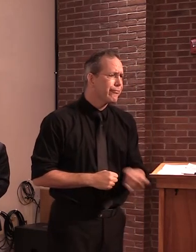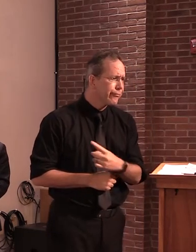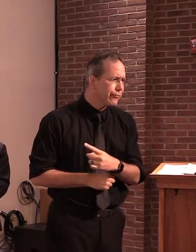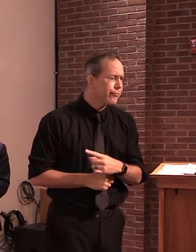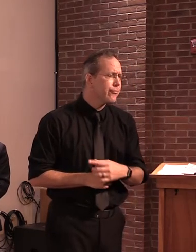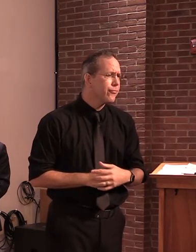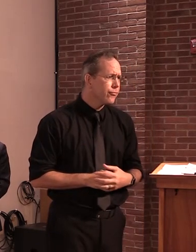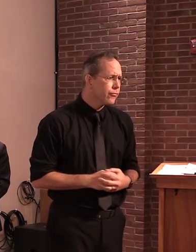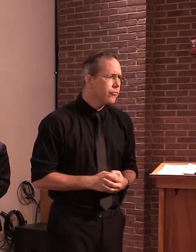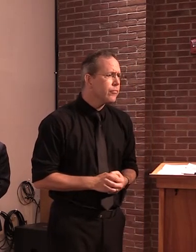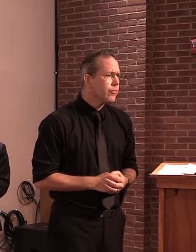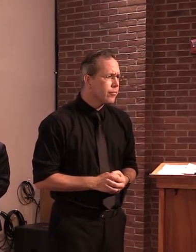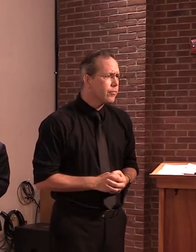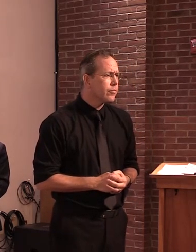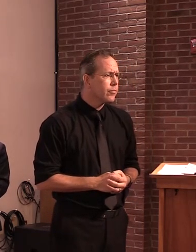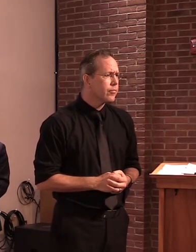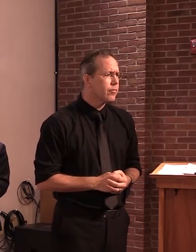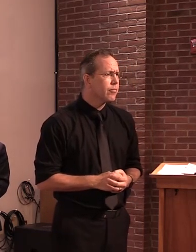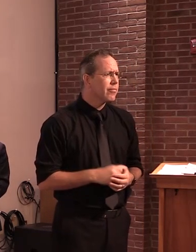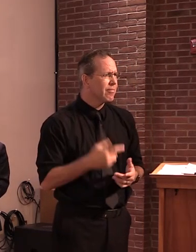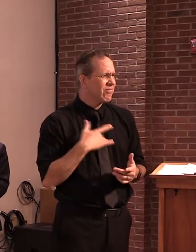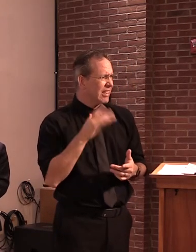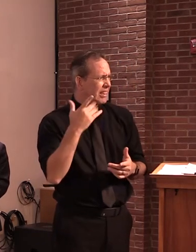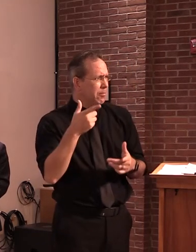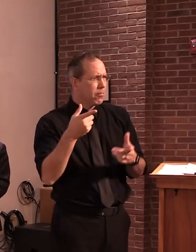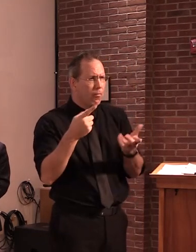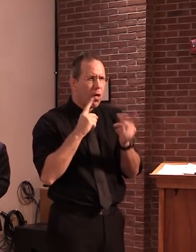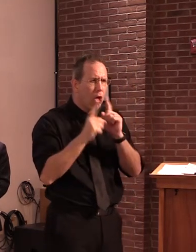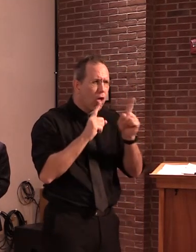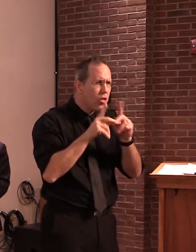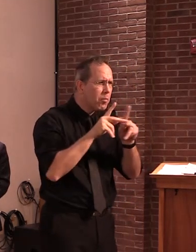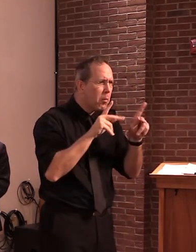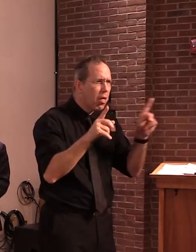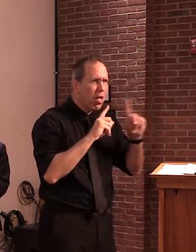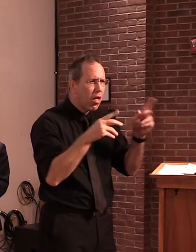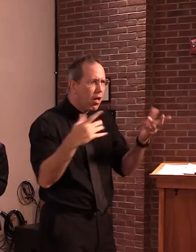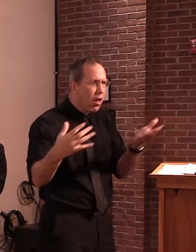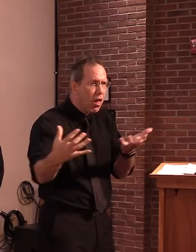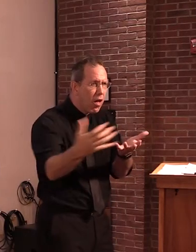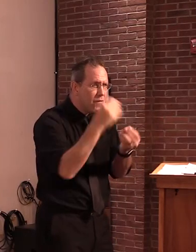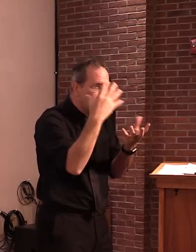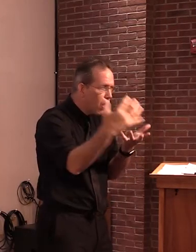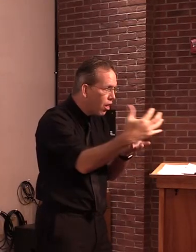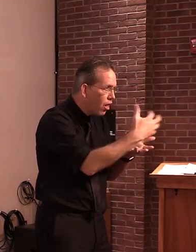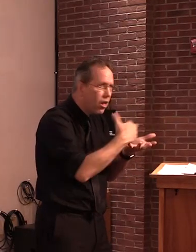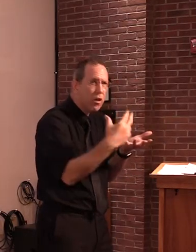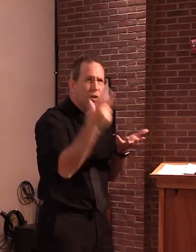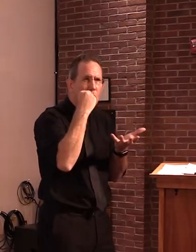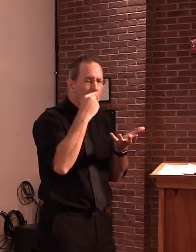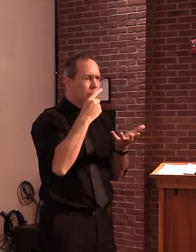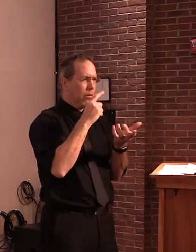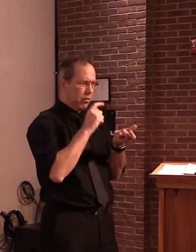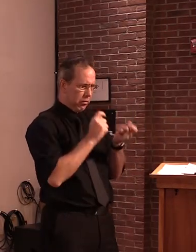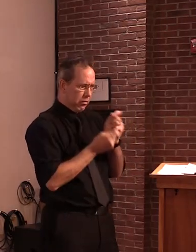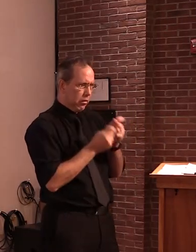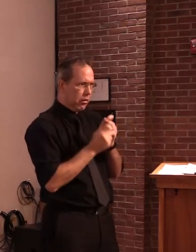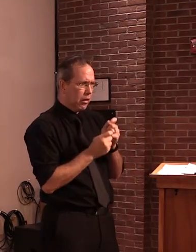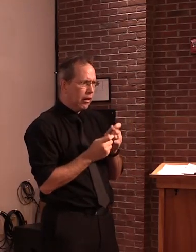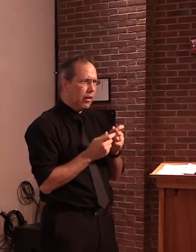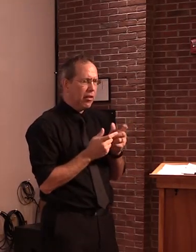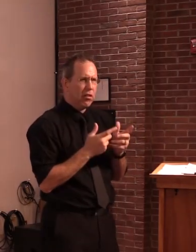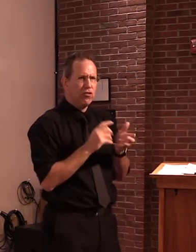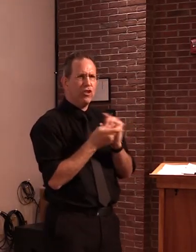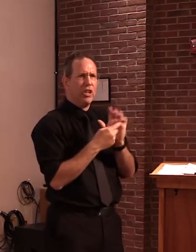of information and then it gets vetoed or rewritten or reversed or whatever, conceivably at your